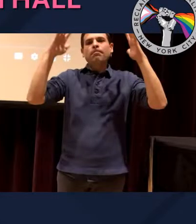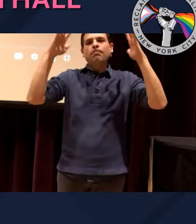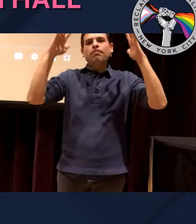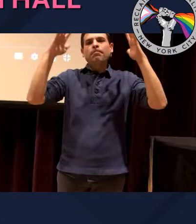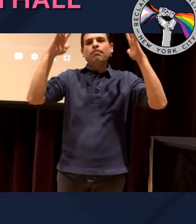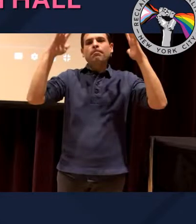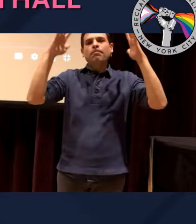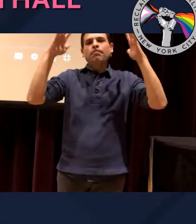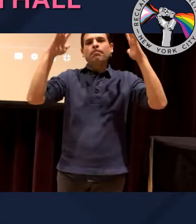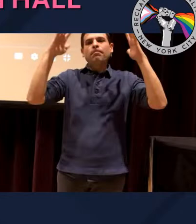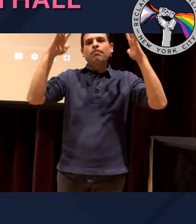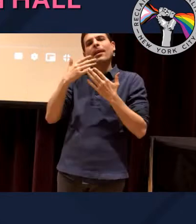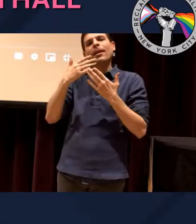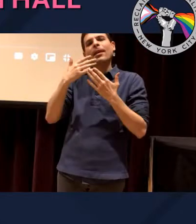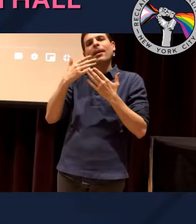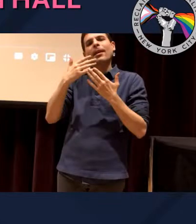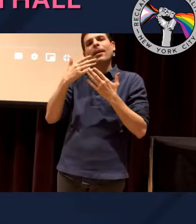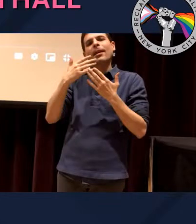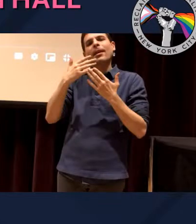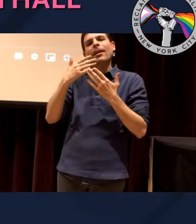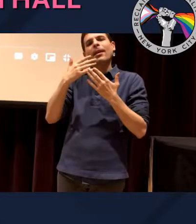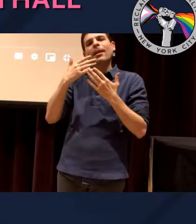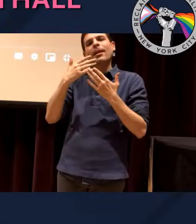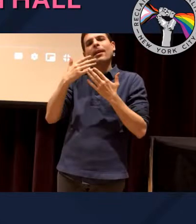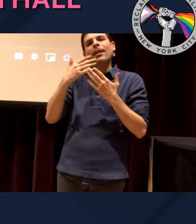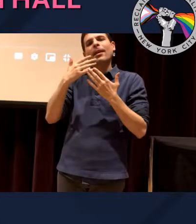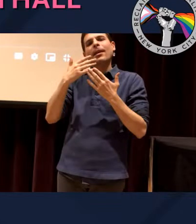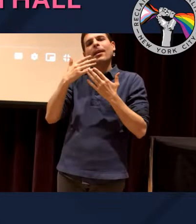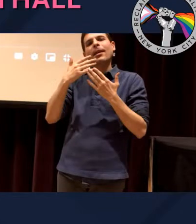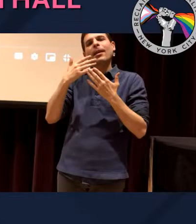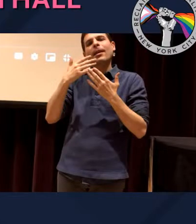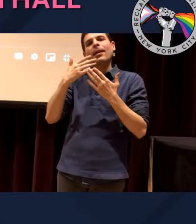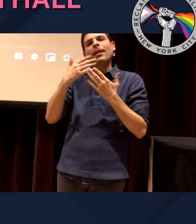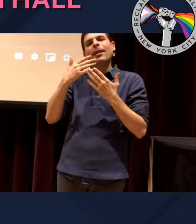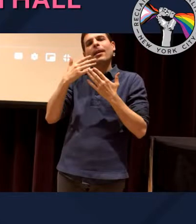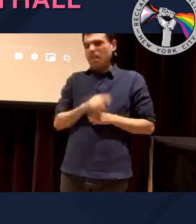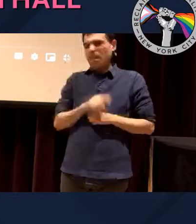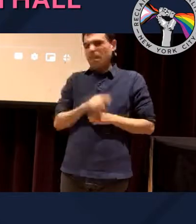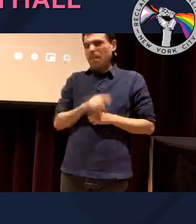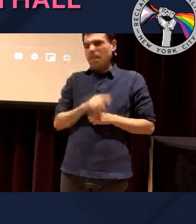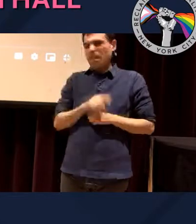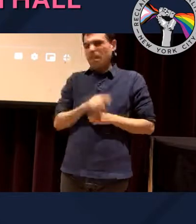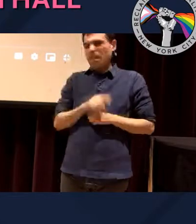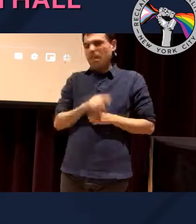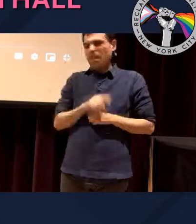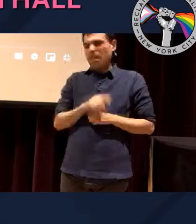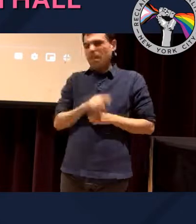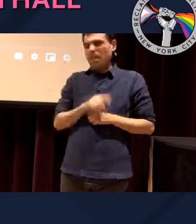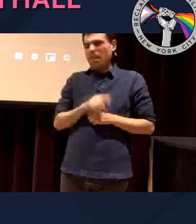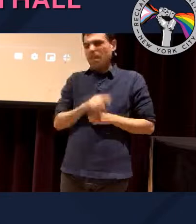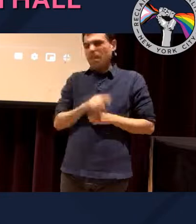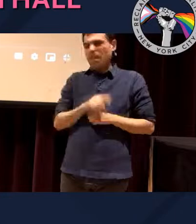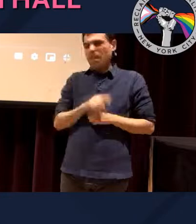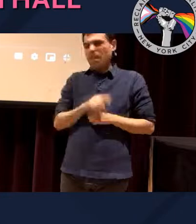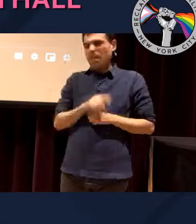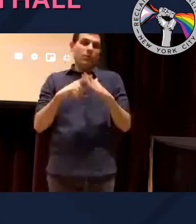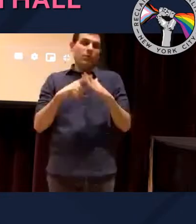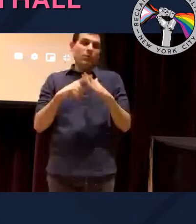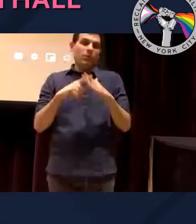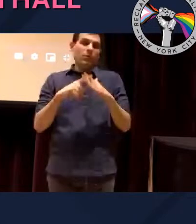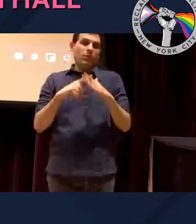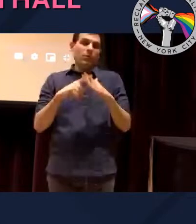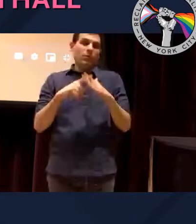going to start out. I'm going to start out. Most of you I know have probably done this entire town hall with just a